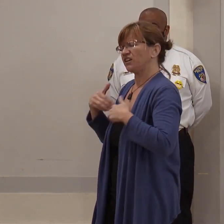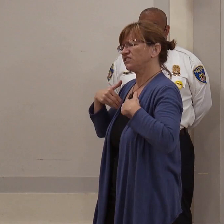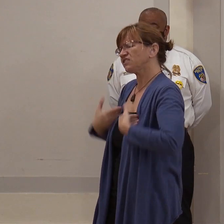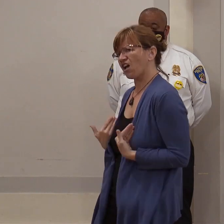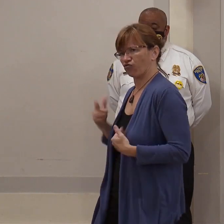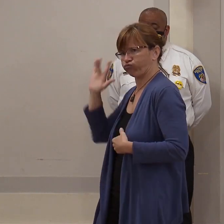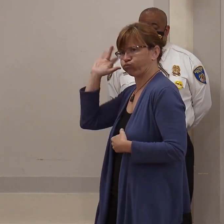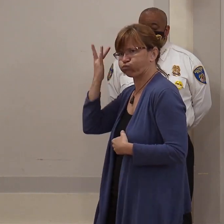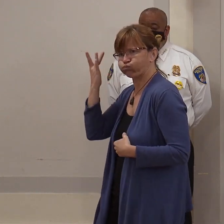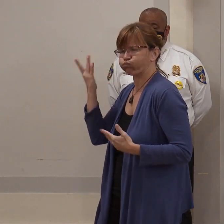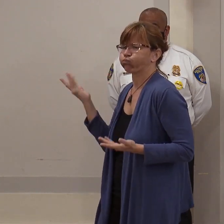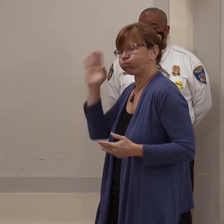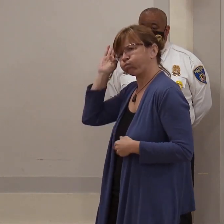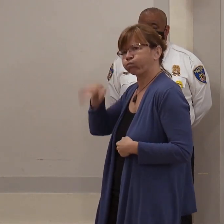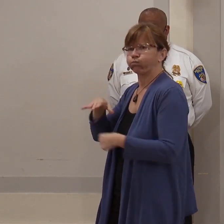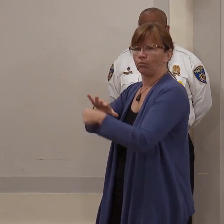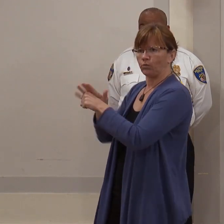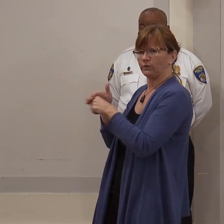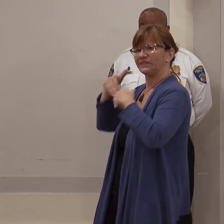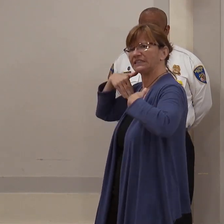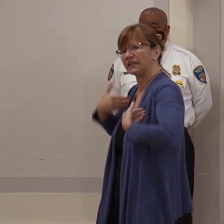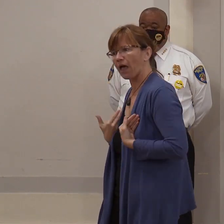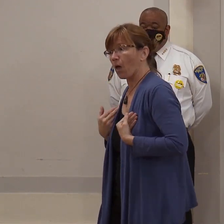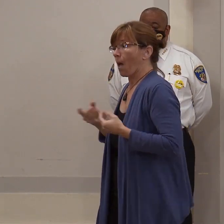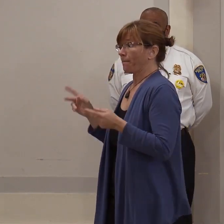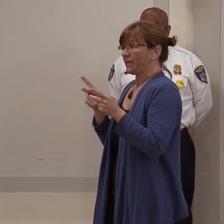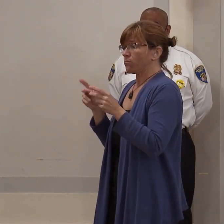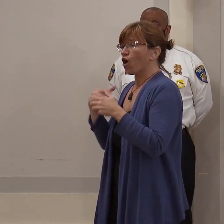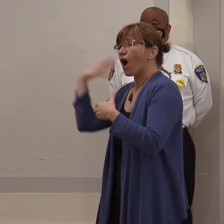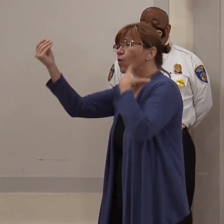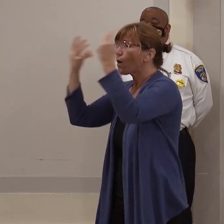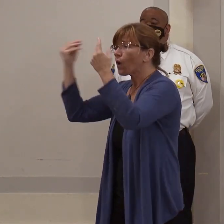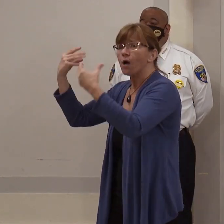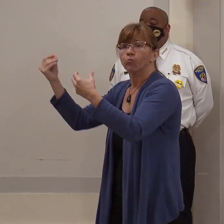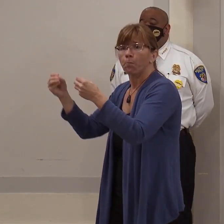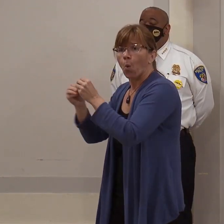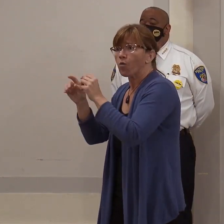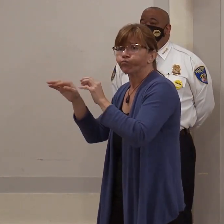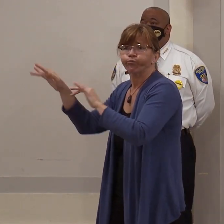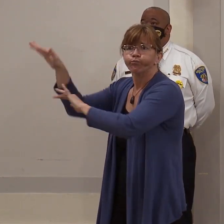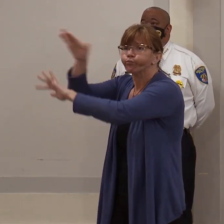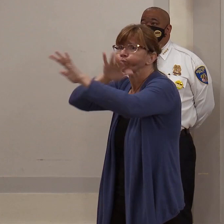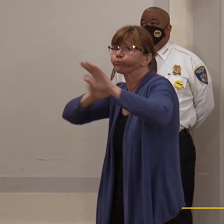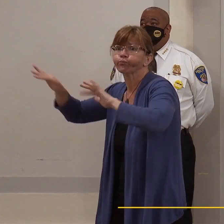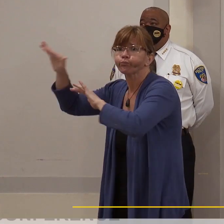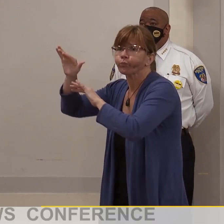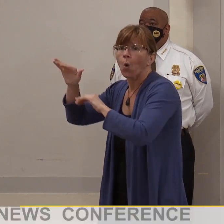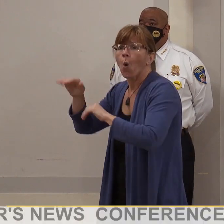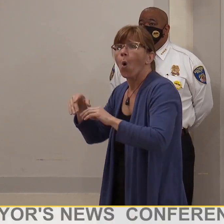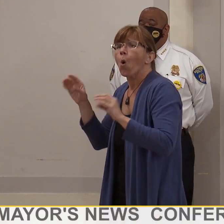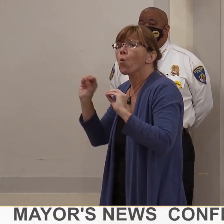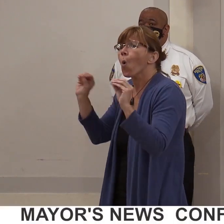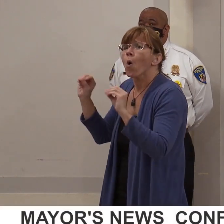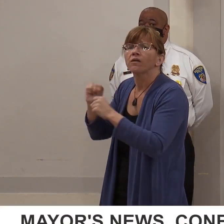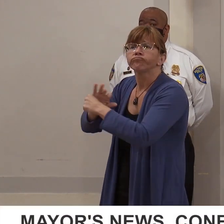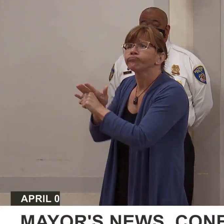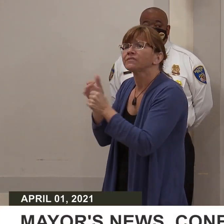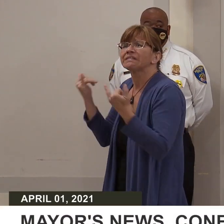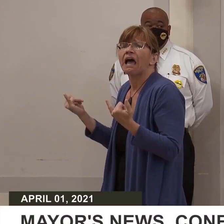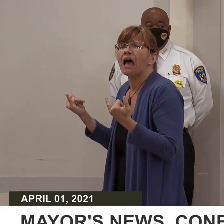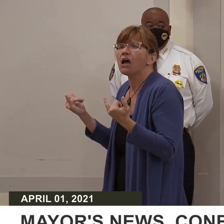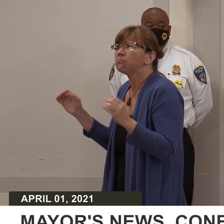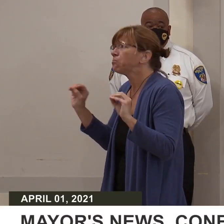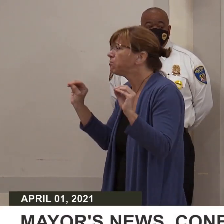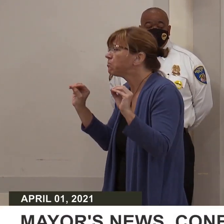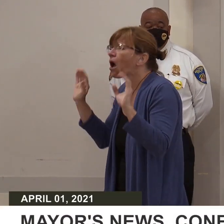the past month, that people are moving about as if there is no longer a pandemic. We know that only about a quarter of all people in the city